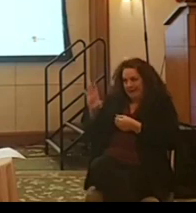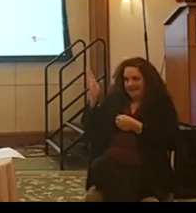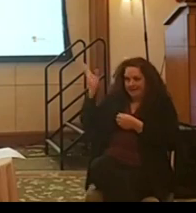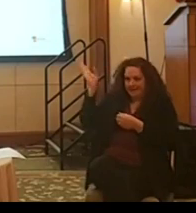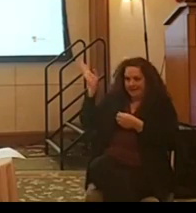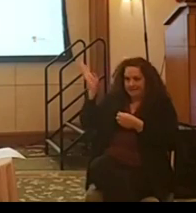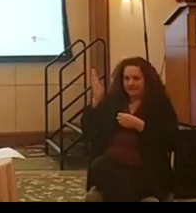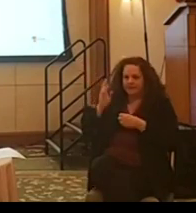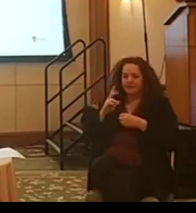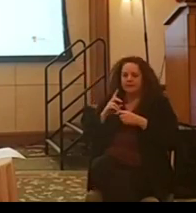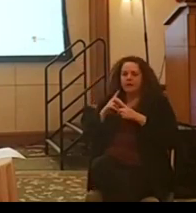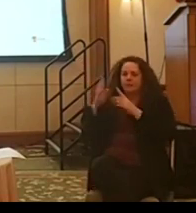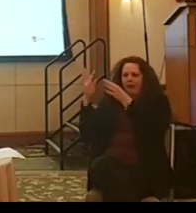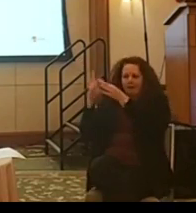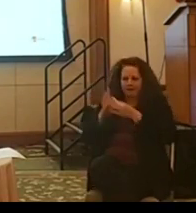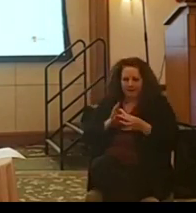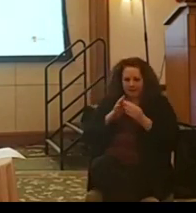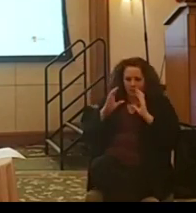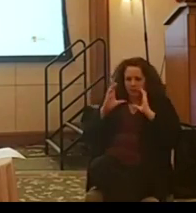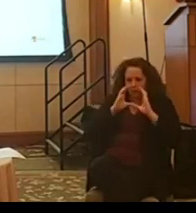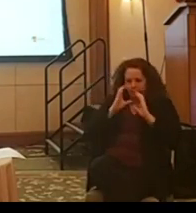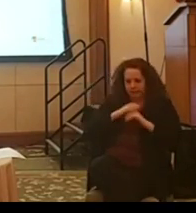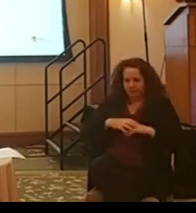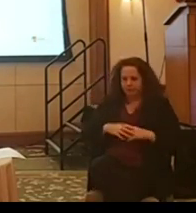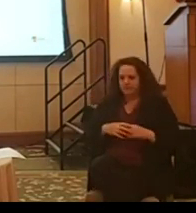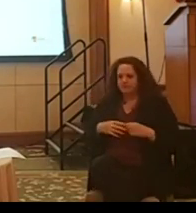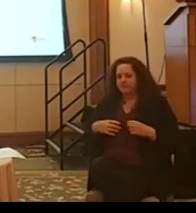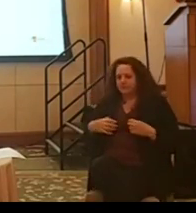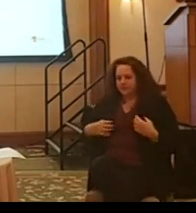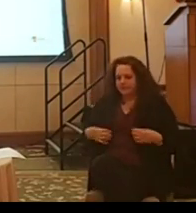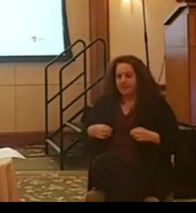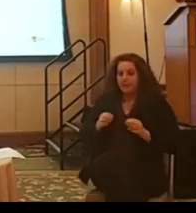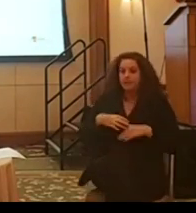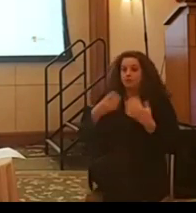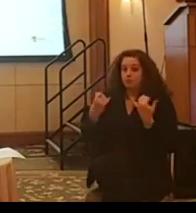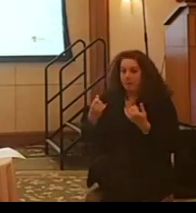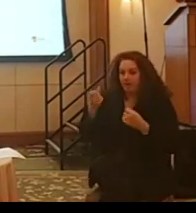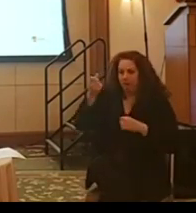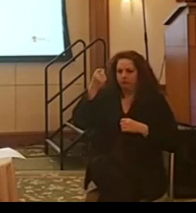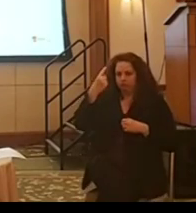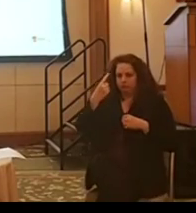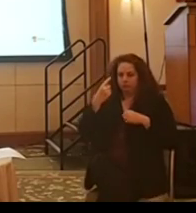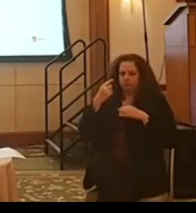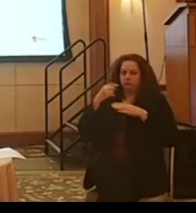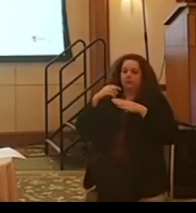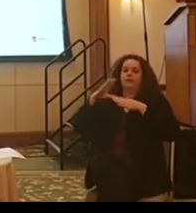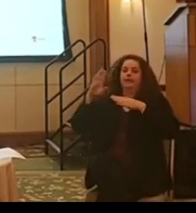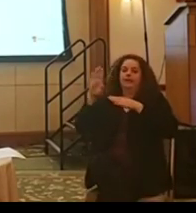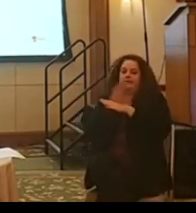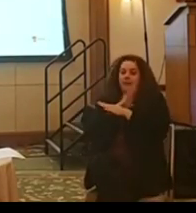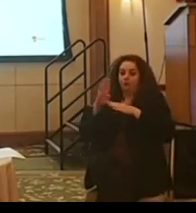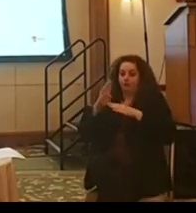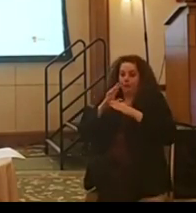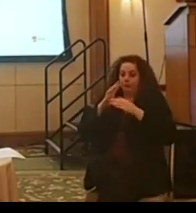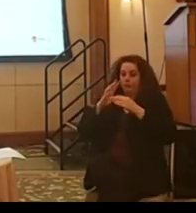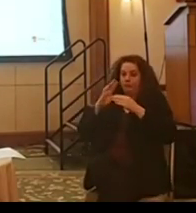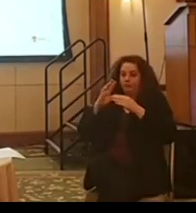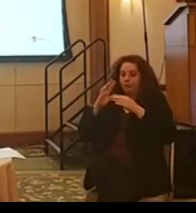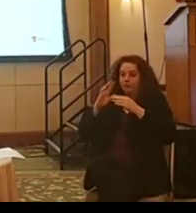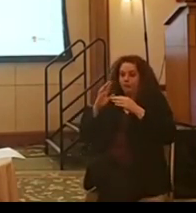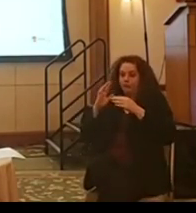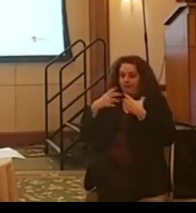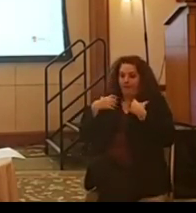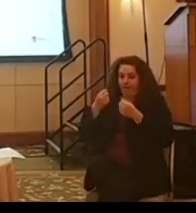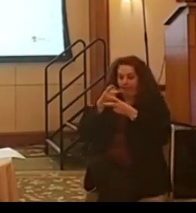reframed around this conversation. So now if we take the lens of industrial healthcare, and we're back in this exam room again